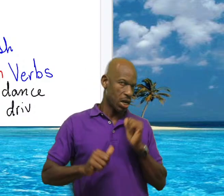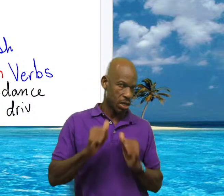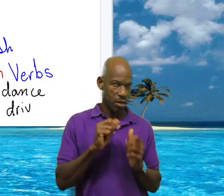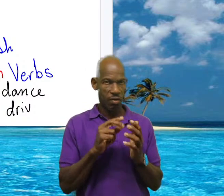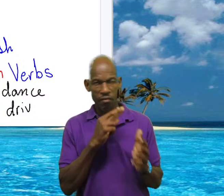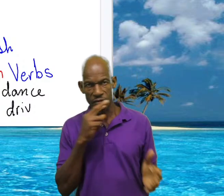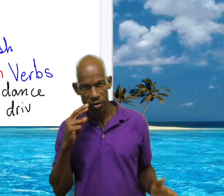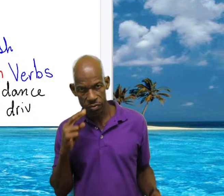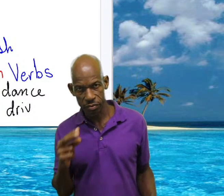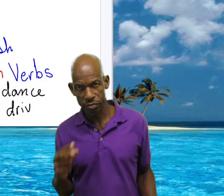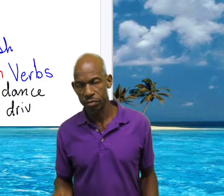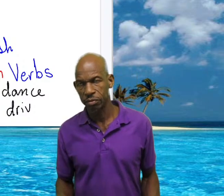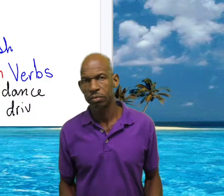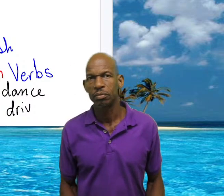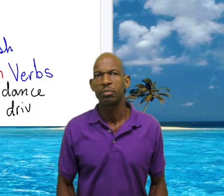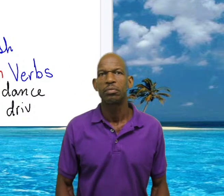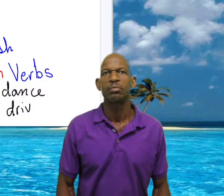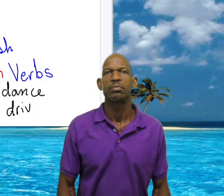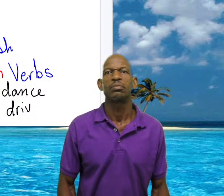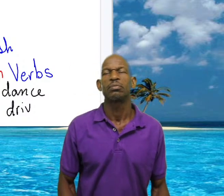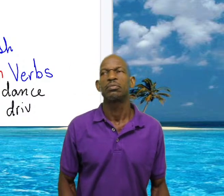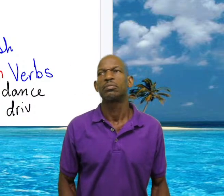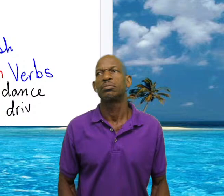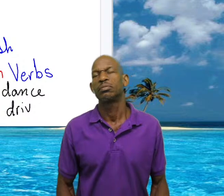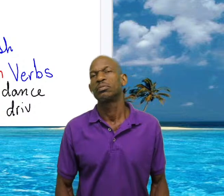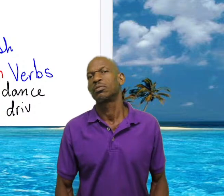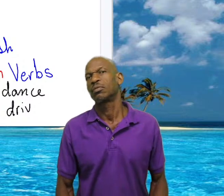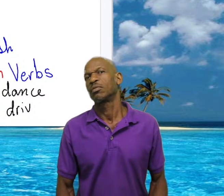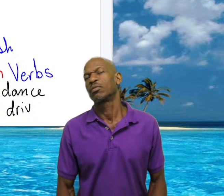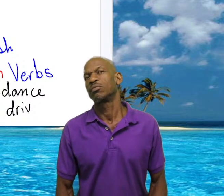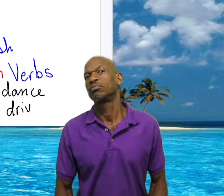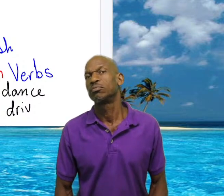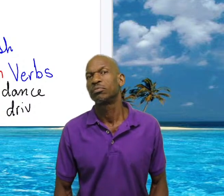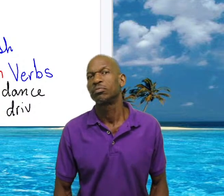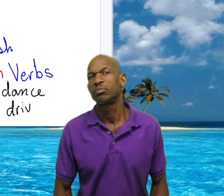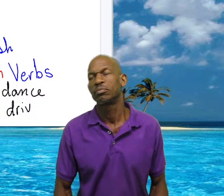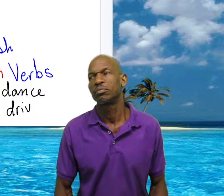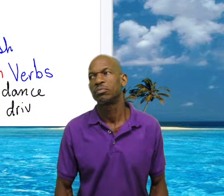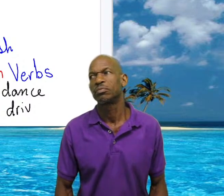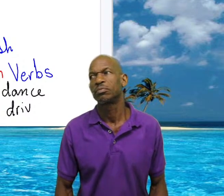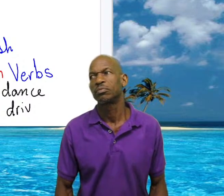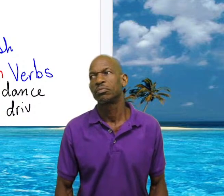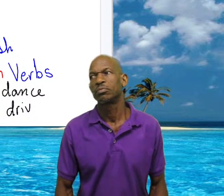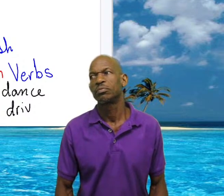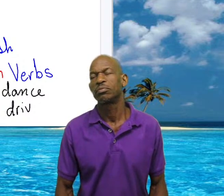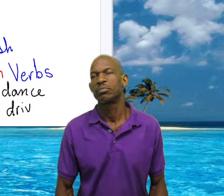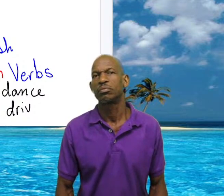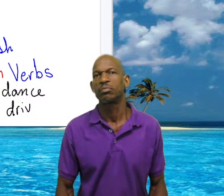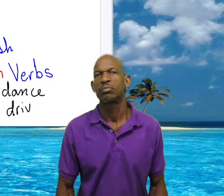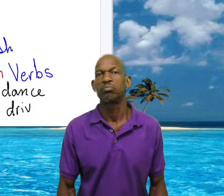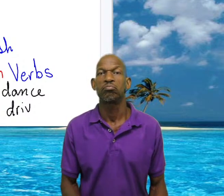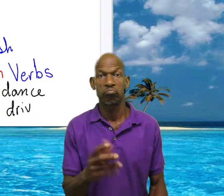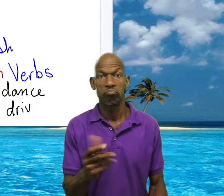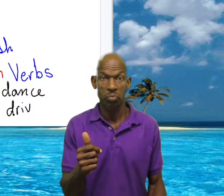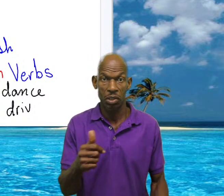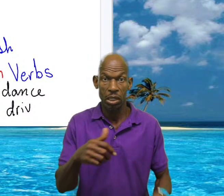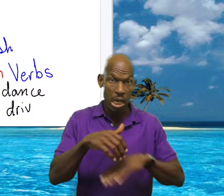And in English, we have, apart from these words that jump, dance, write, drive, and so